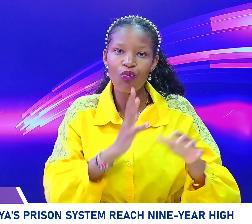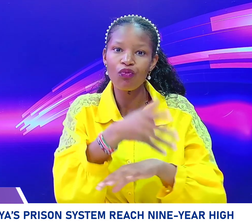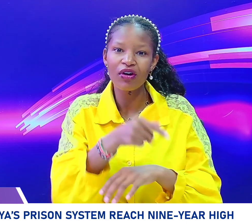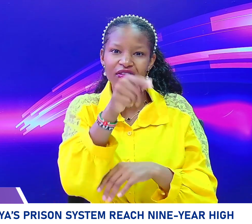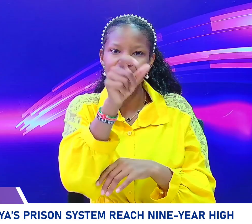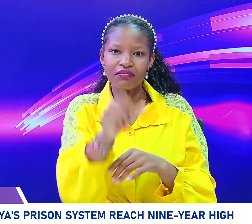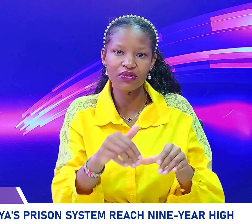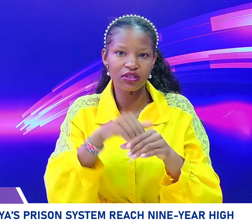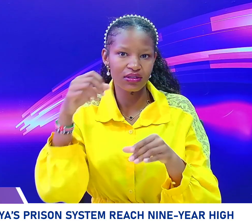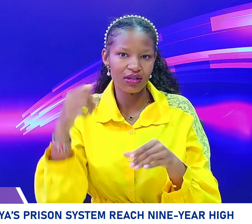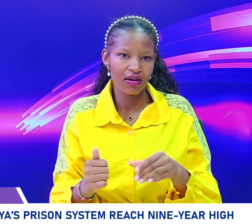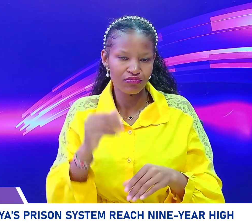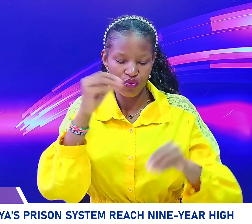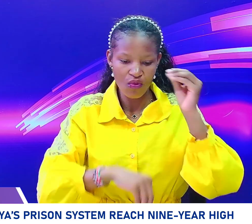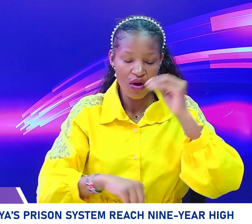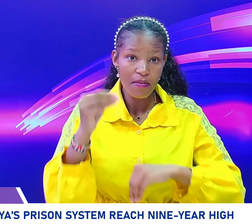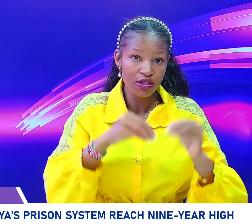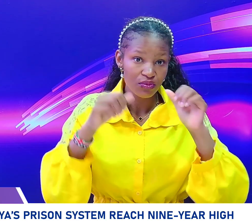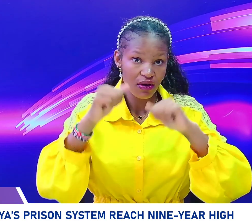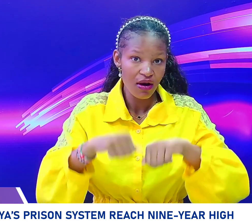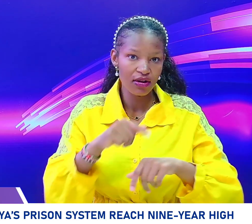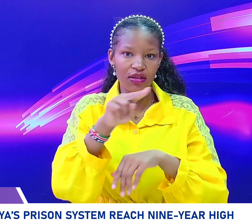conditions in correctional facilities nationwide.